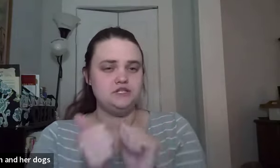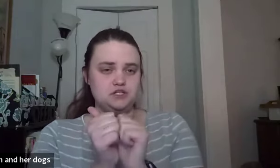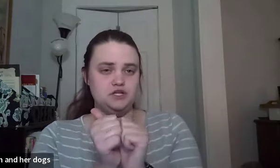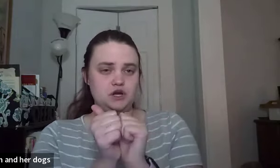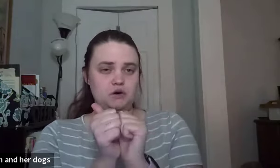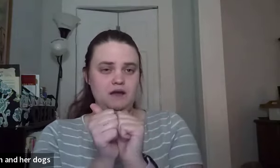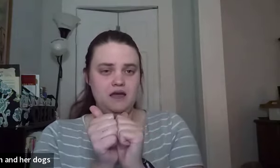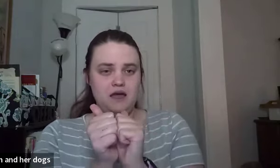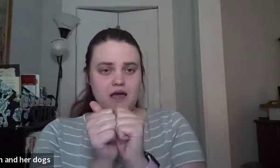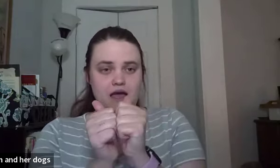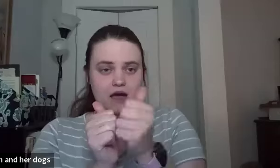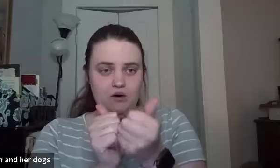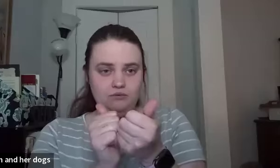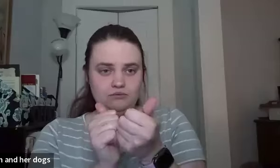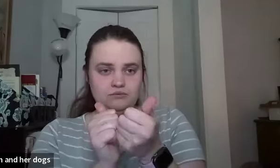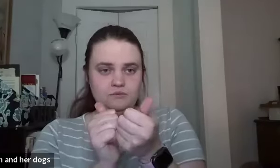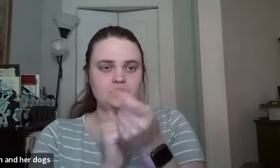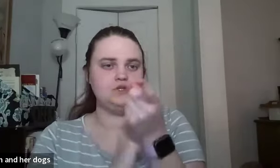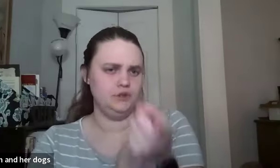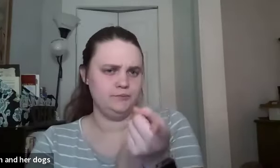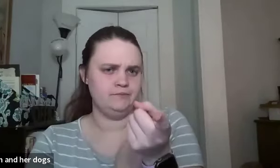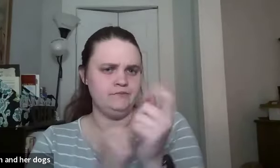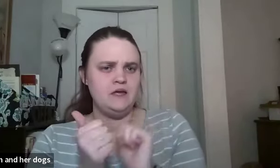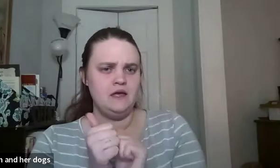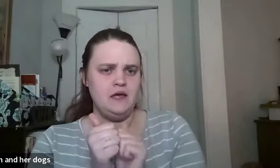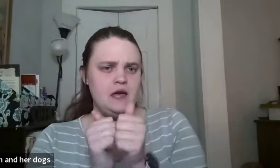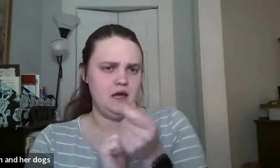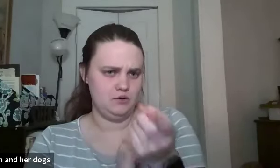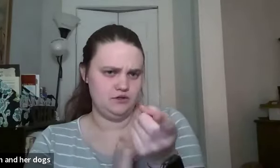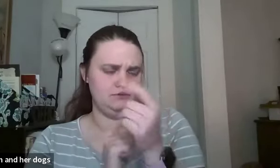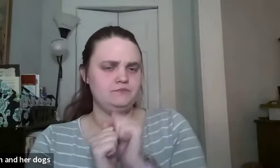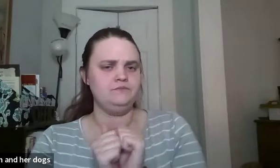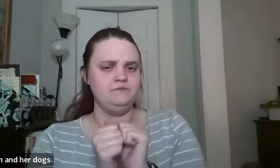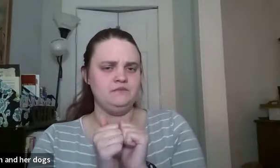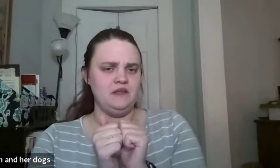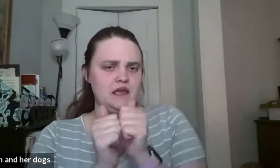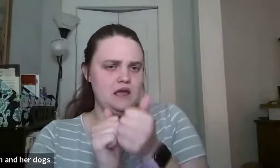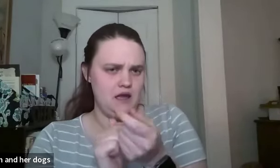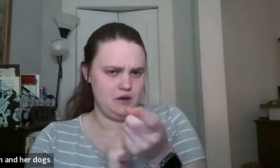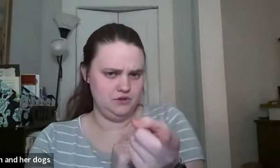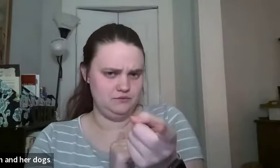you're going to go, how you. How are you? How you?